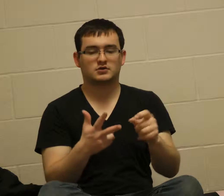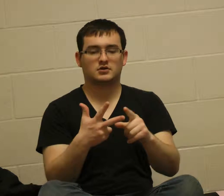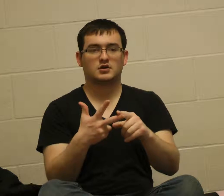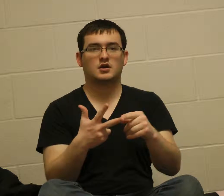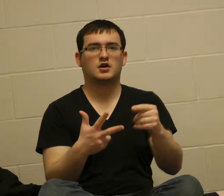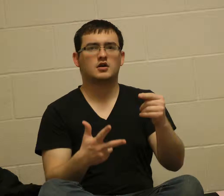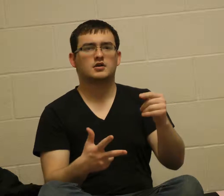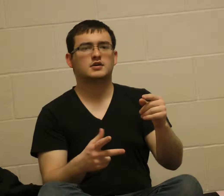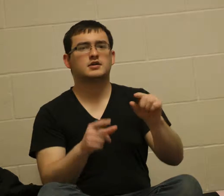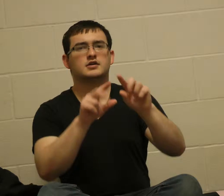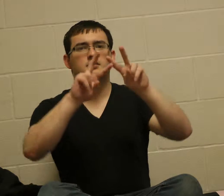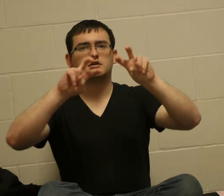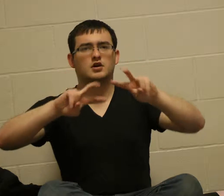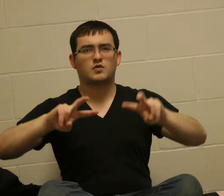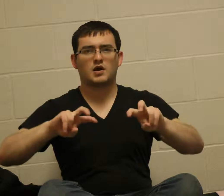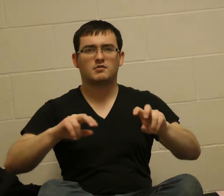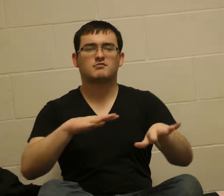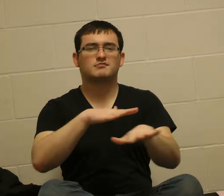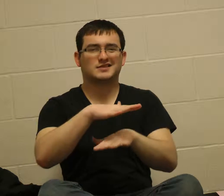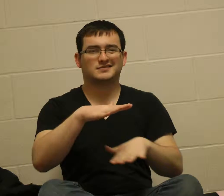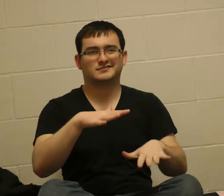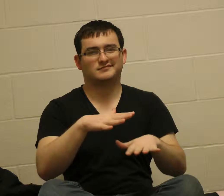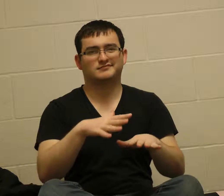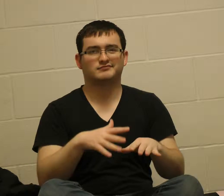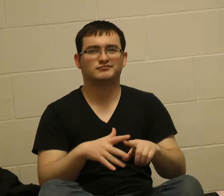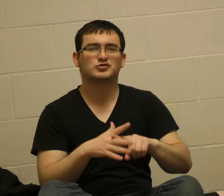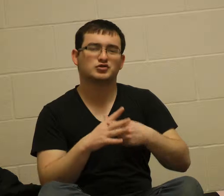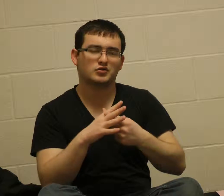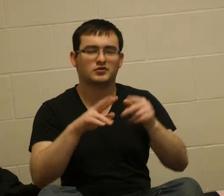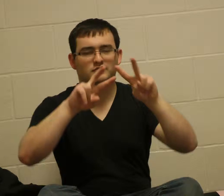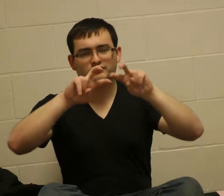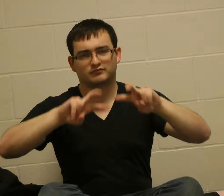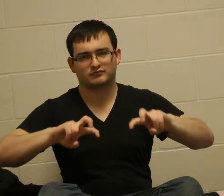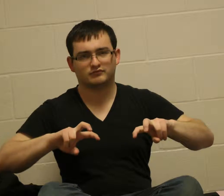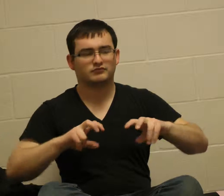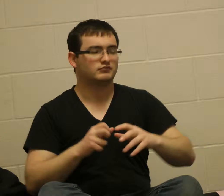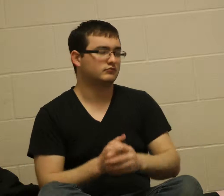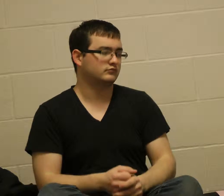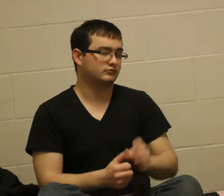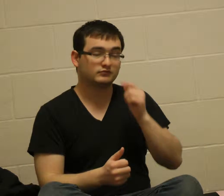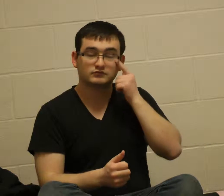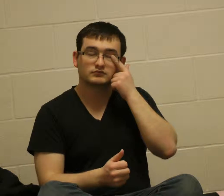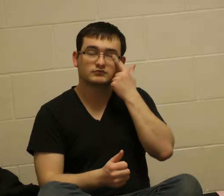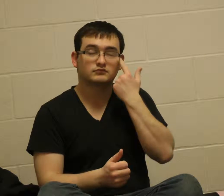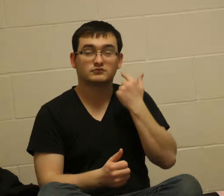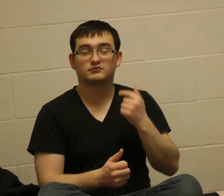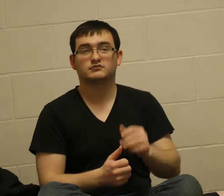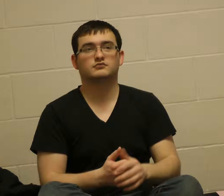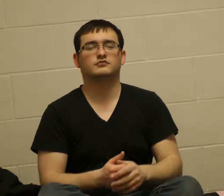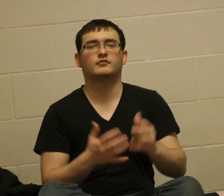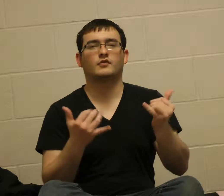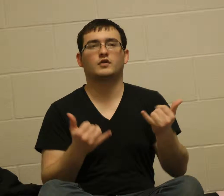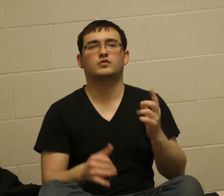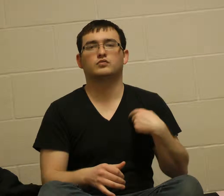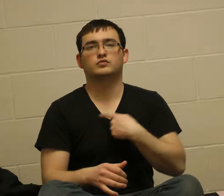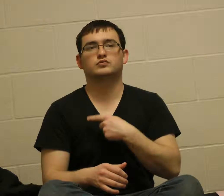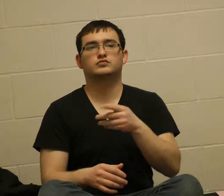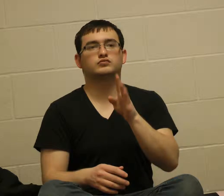diagramming sentences per se, but we're just going to talk about the basic things that make up a diagrammed sentence to prepare you